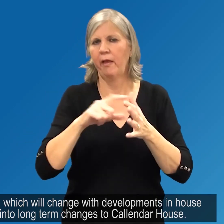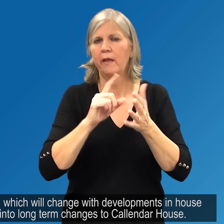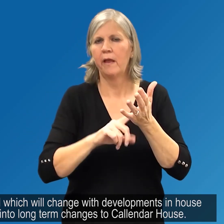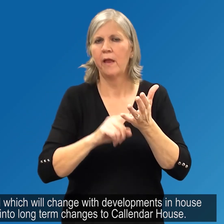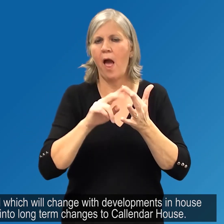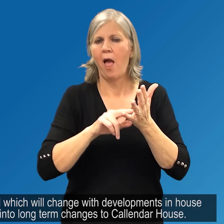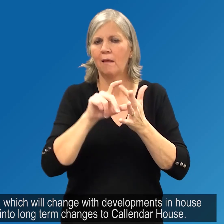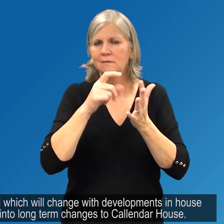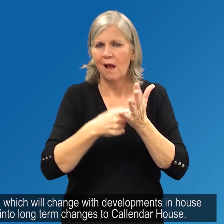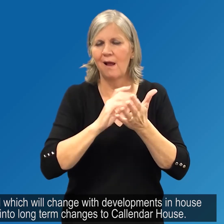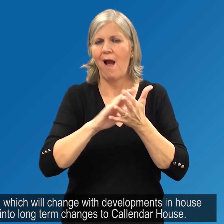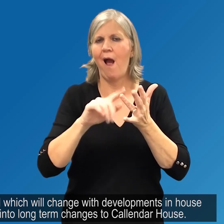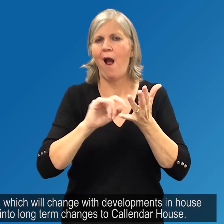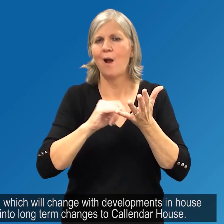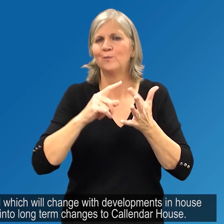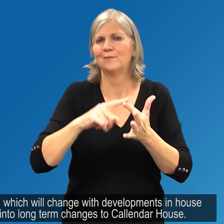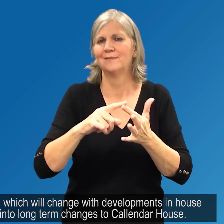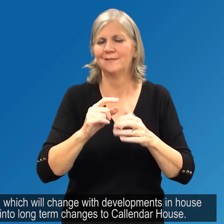into long-term changes to Calendar House.